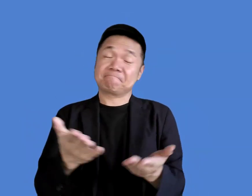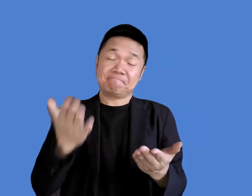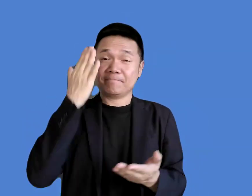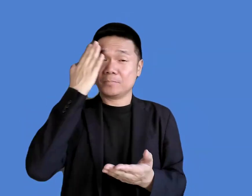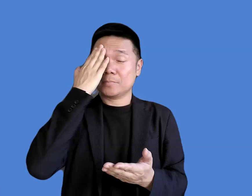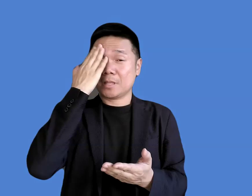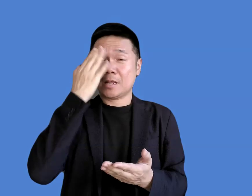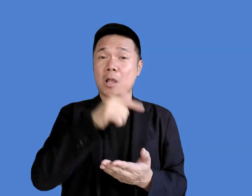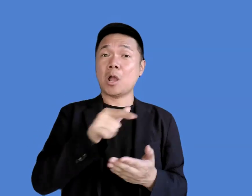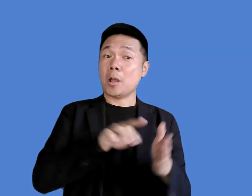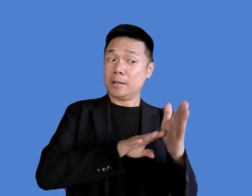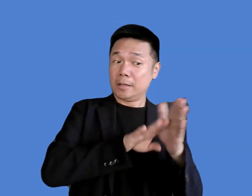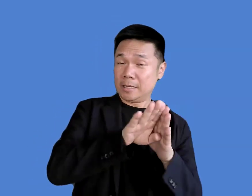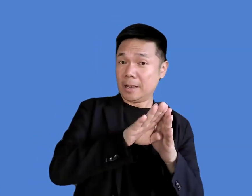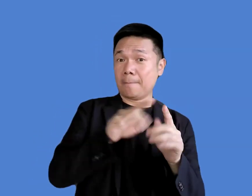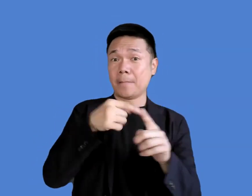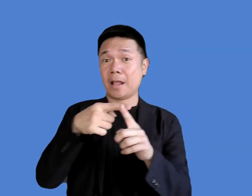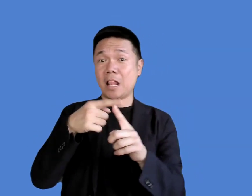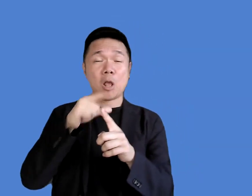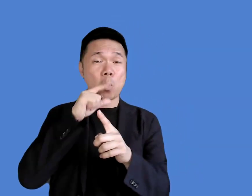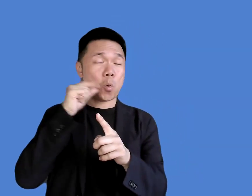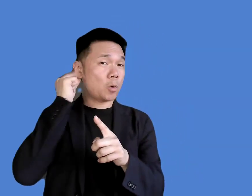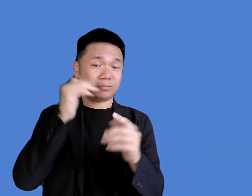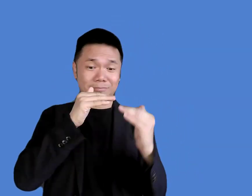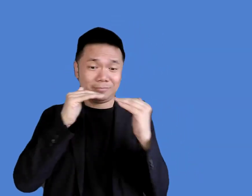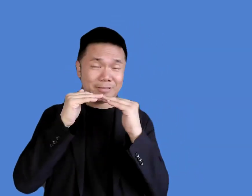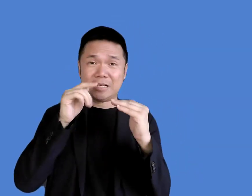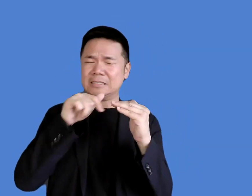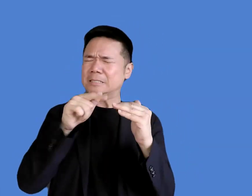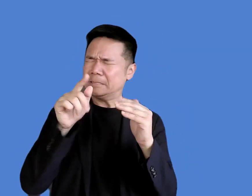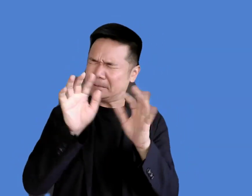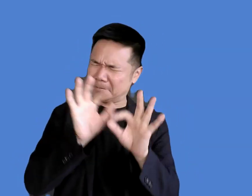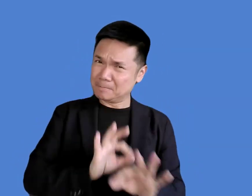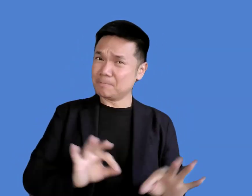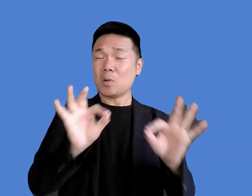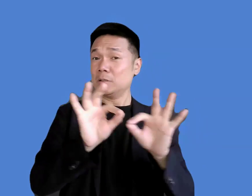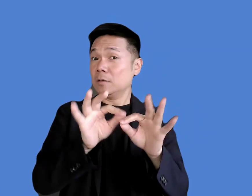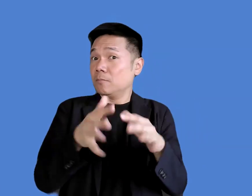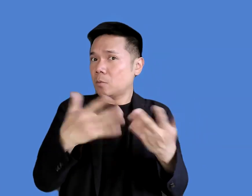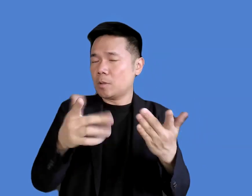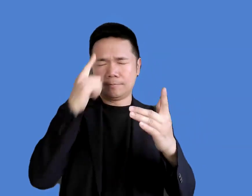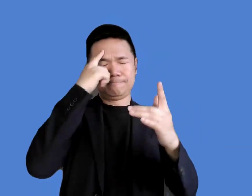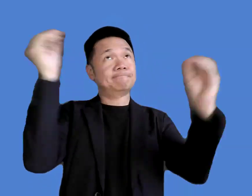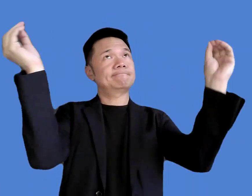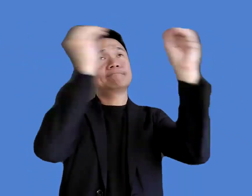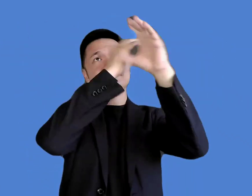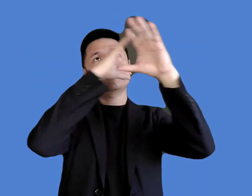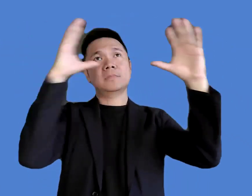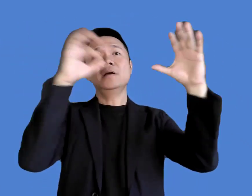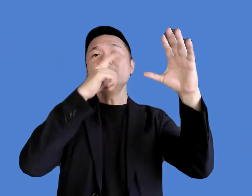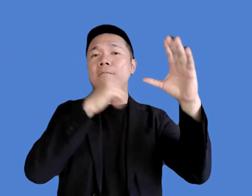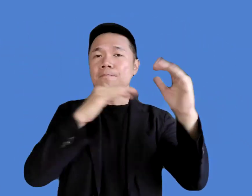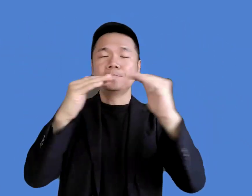women's economic empowerment is a really powerful catalyst to reduce poverty and driving sustainable development. When